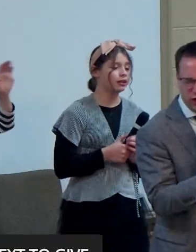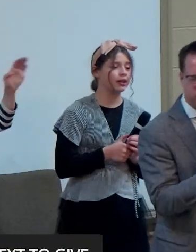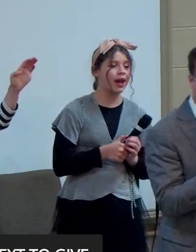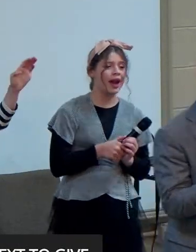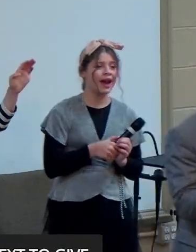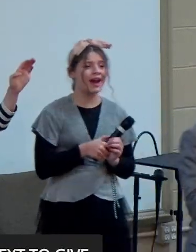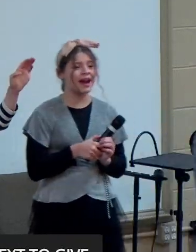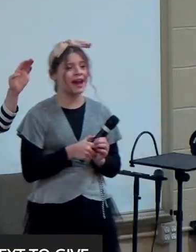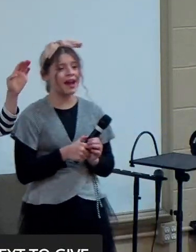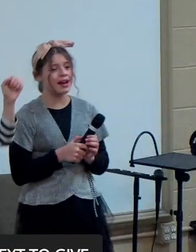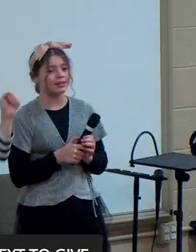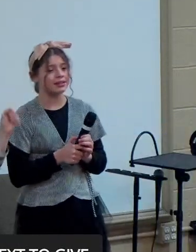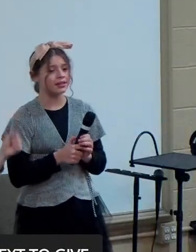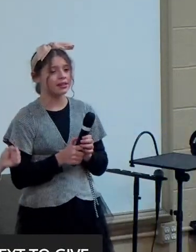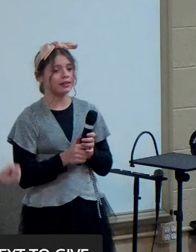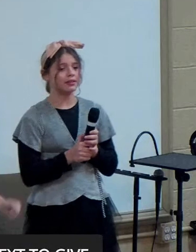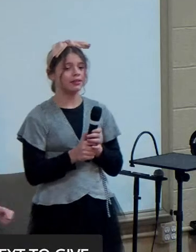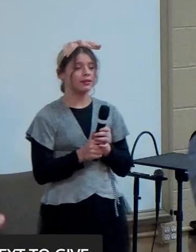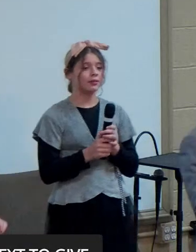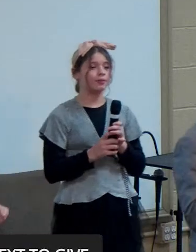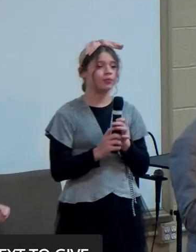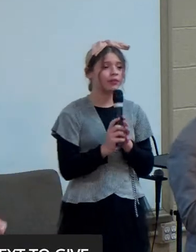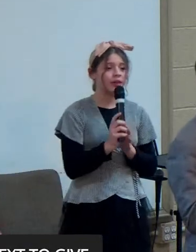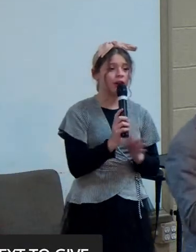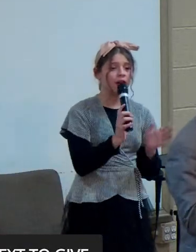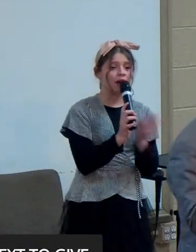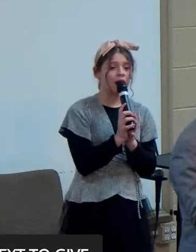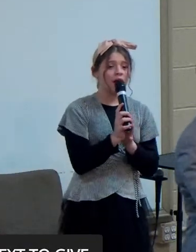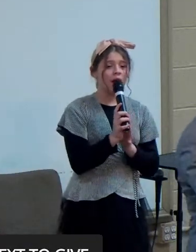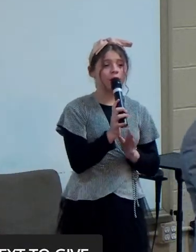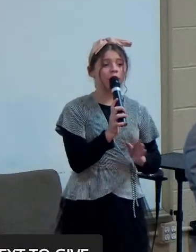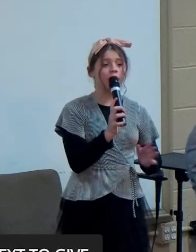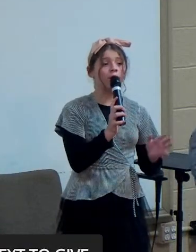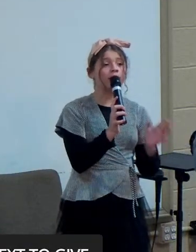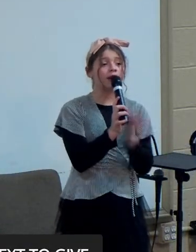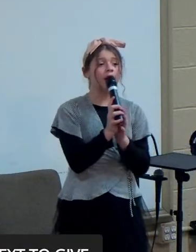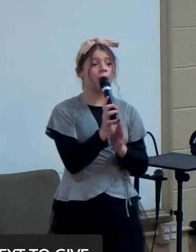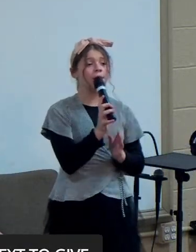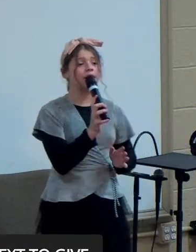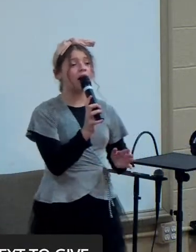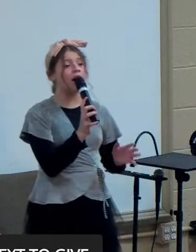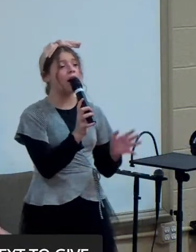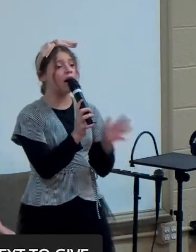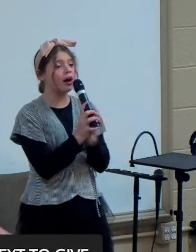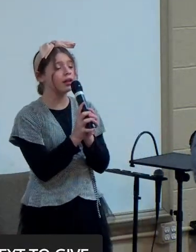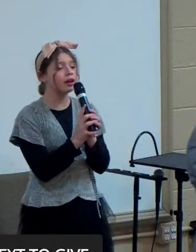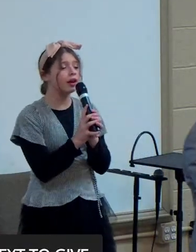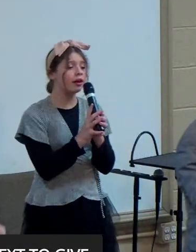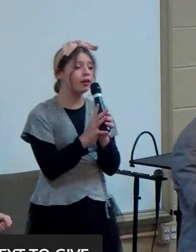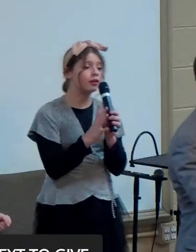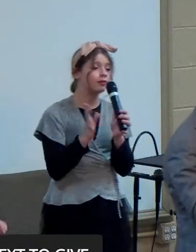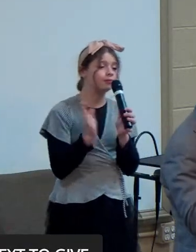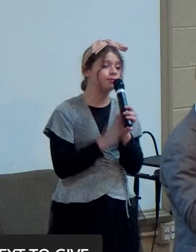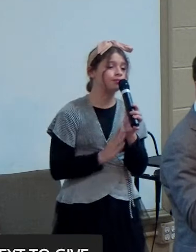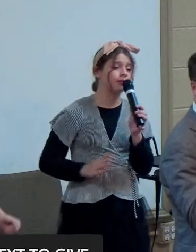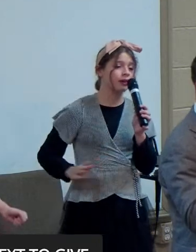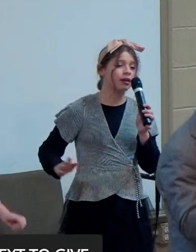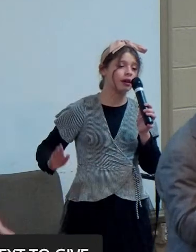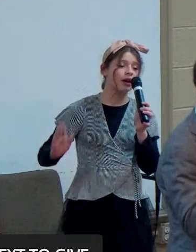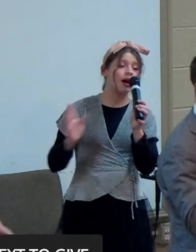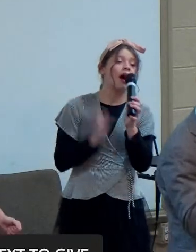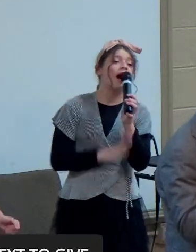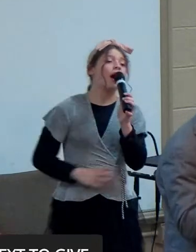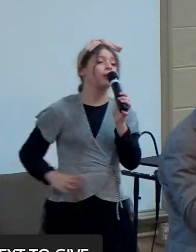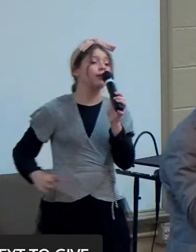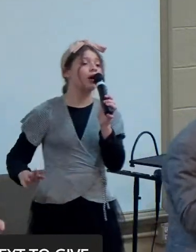to face. Oh, yeah, yeah, I'm going up yonder. Somebody say